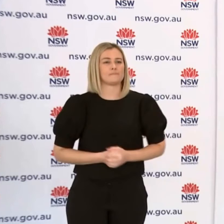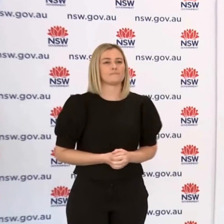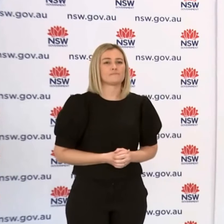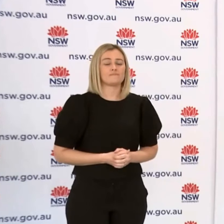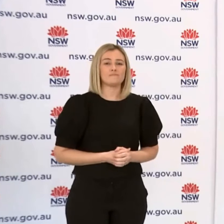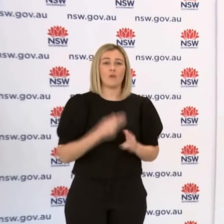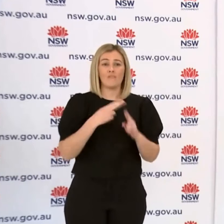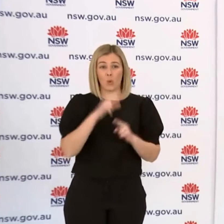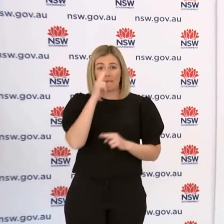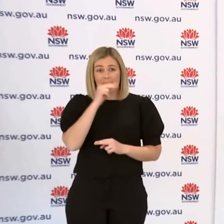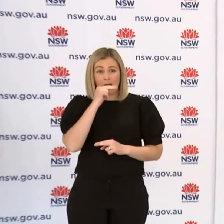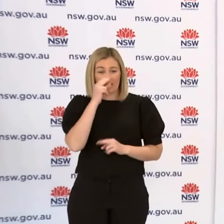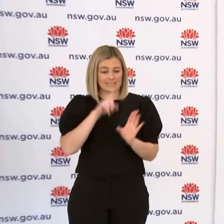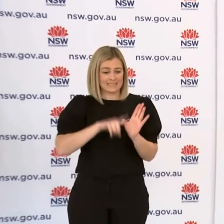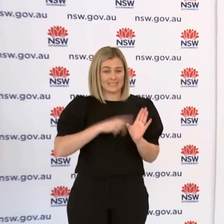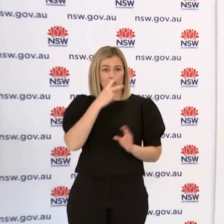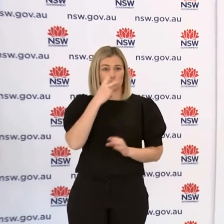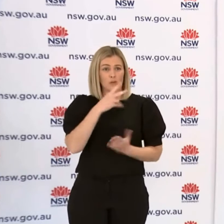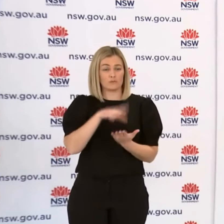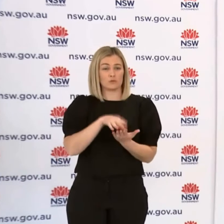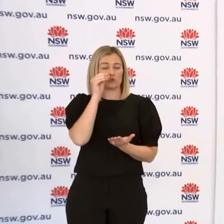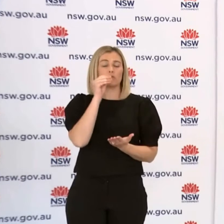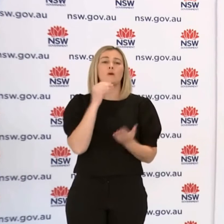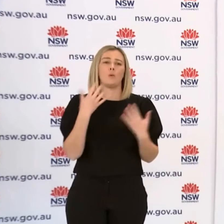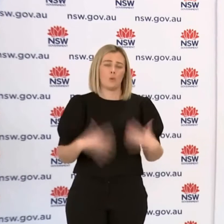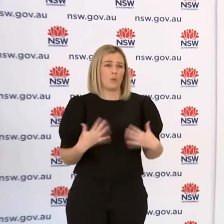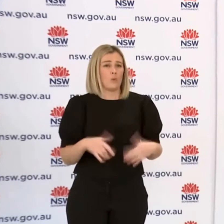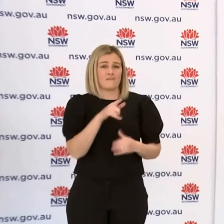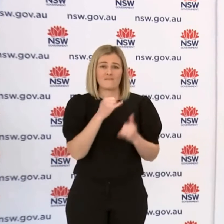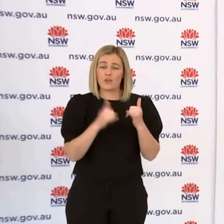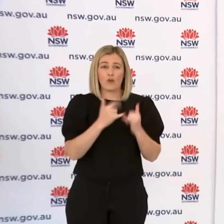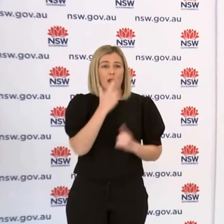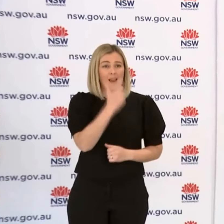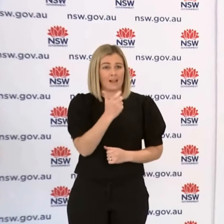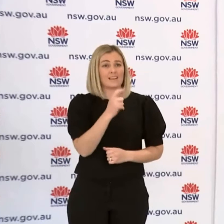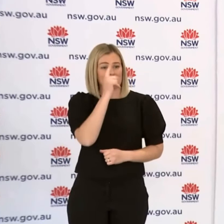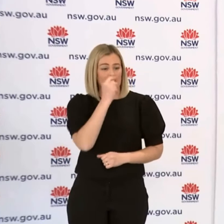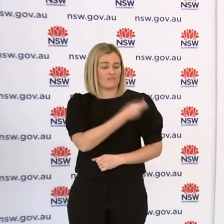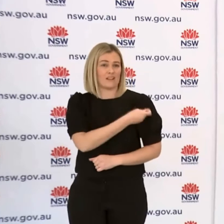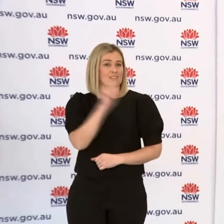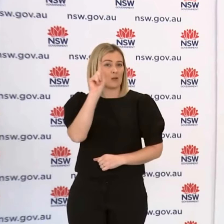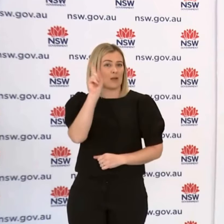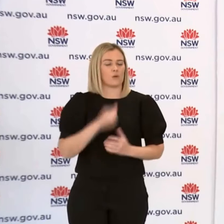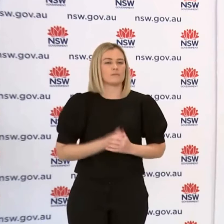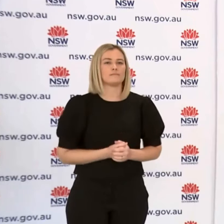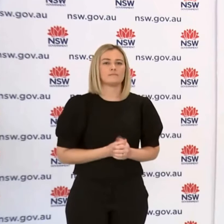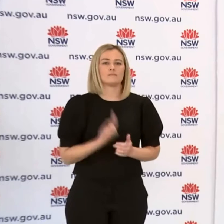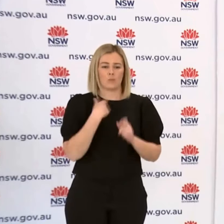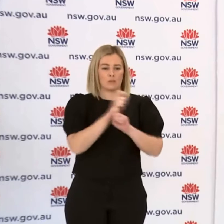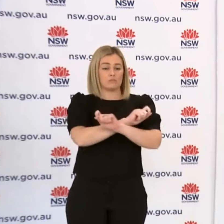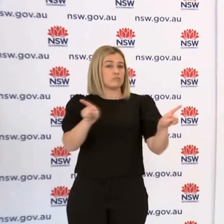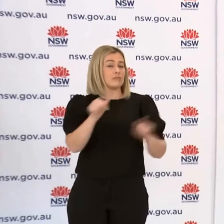this is a really big opportunity to get it. It's dedicated to you for the week. So respond to the link. There was a link in the letter that came out